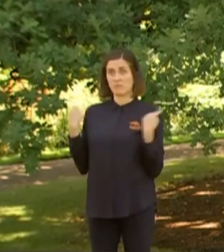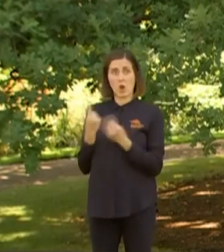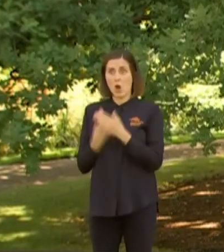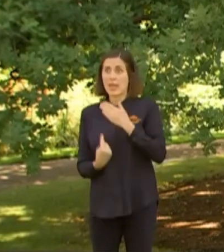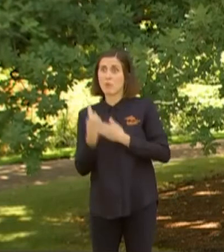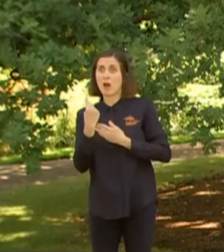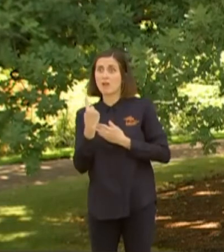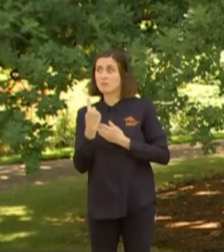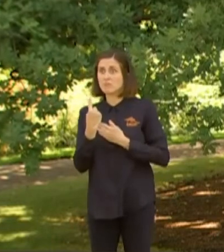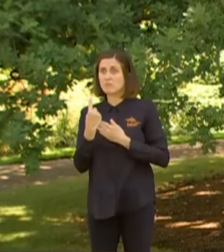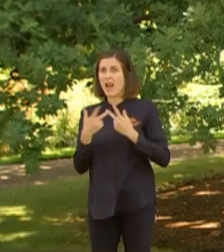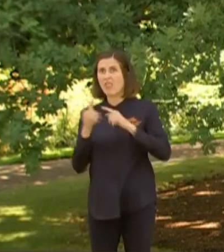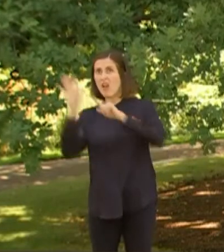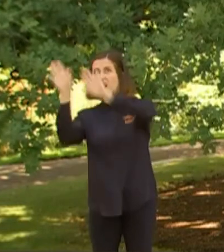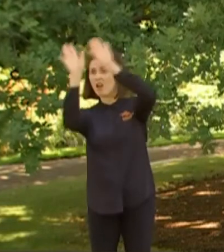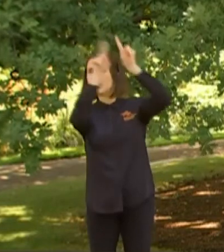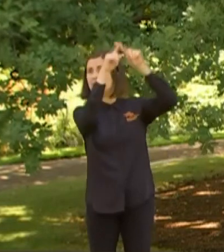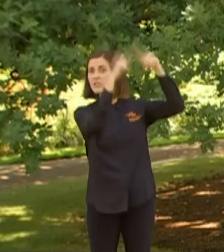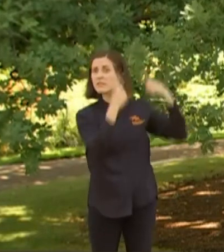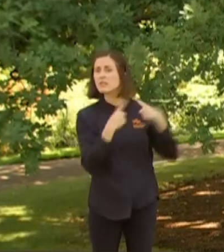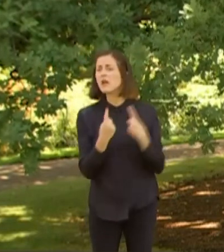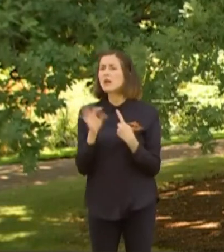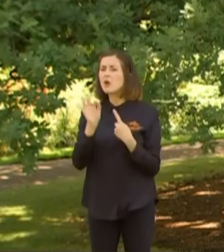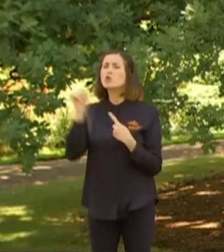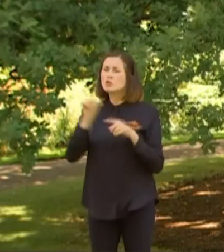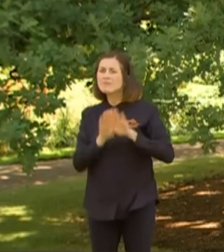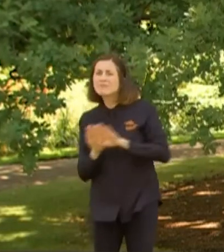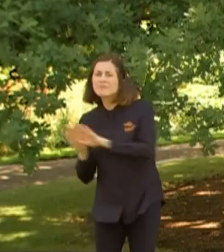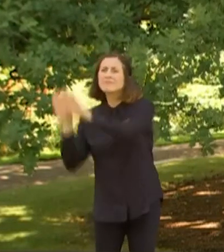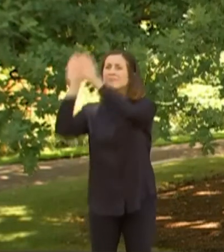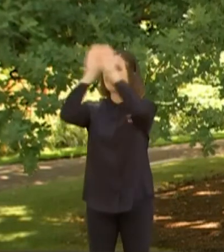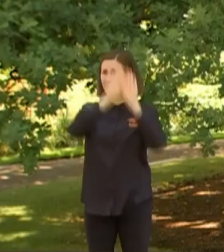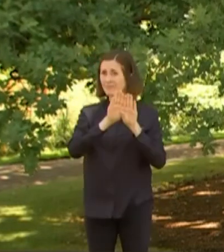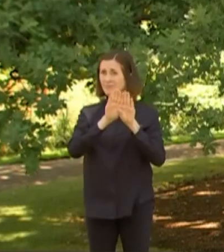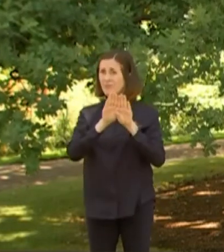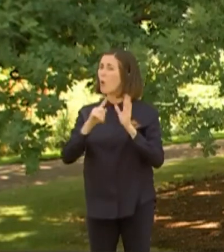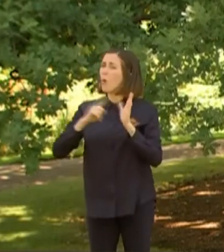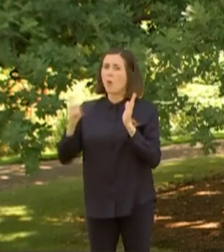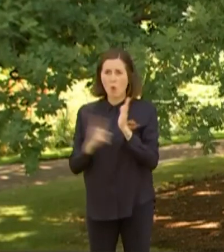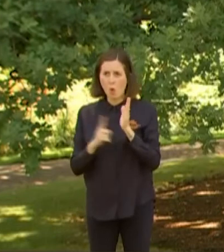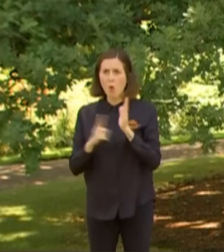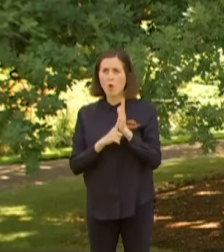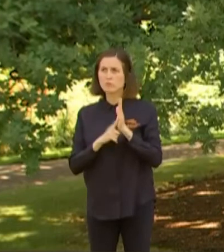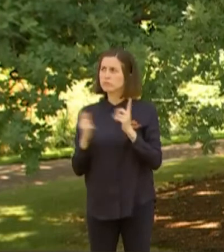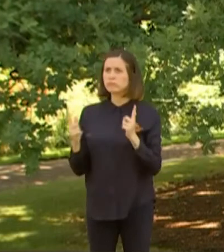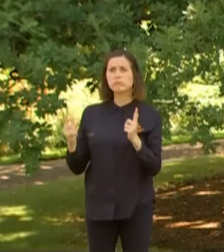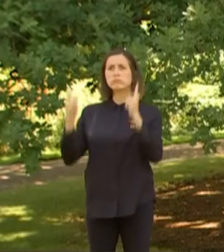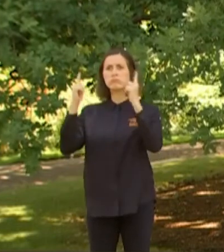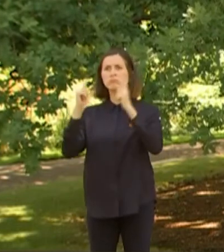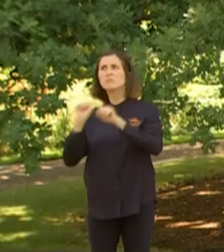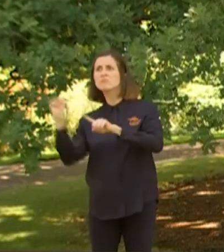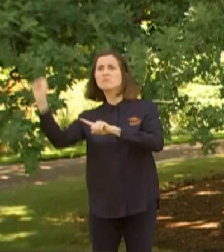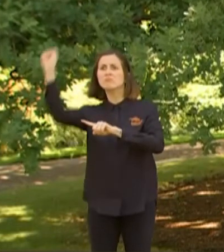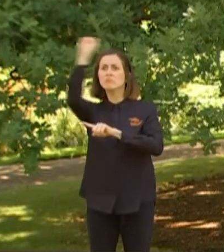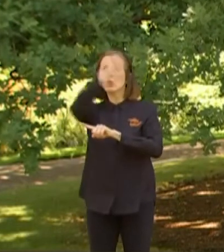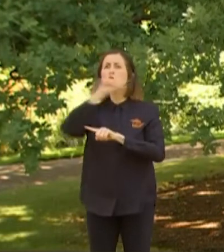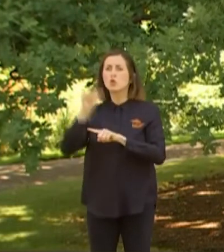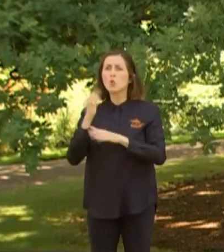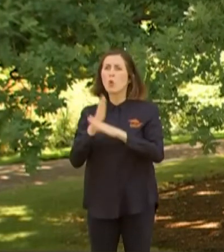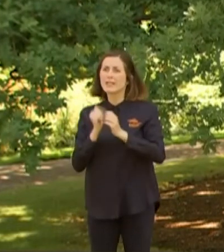of a National Cabinet framework, and we have to have all First Ministers across the country satisfied that our arrangements